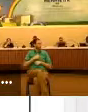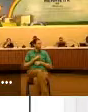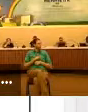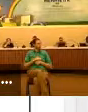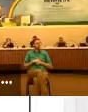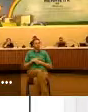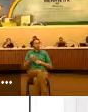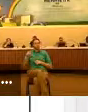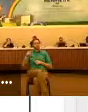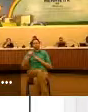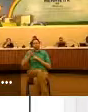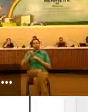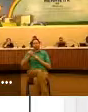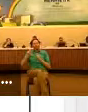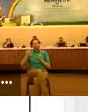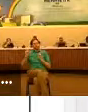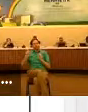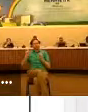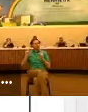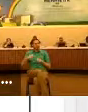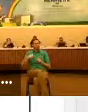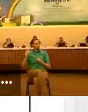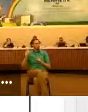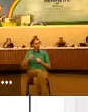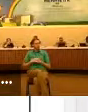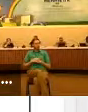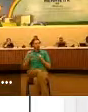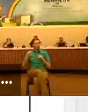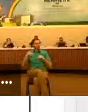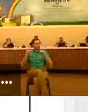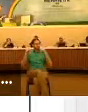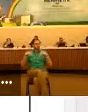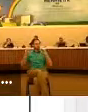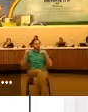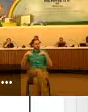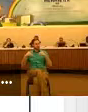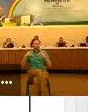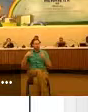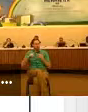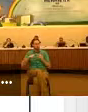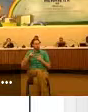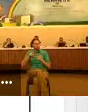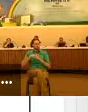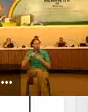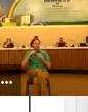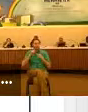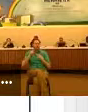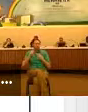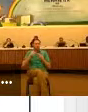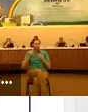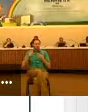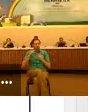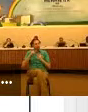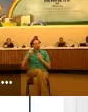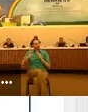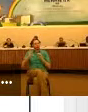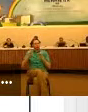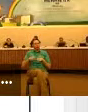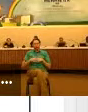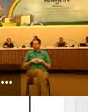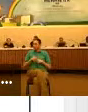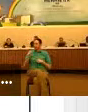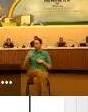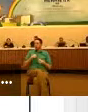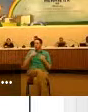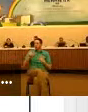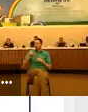the trails can be modified, I guess is the bottom. Right. They can be in the planning sequence. Yeah, you might want to bring the